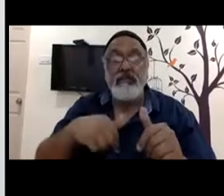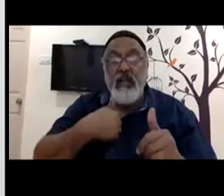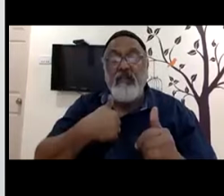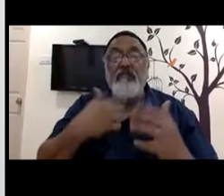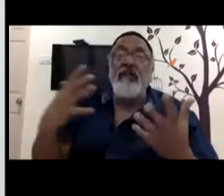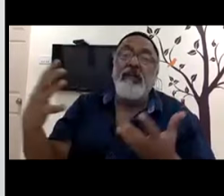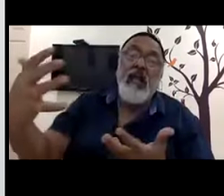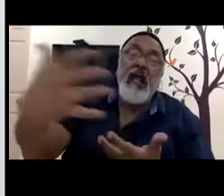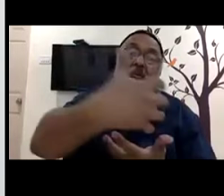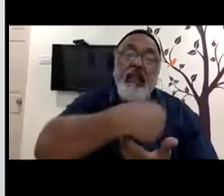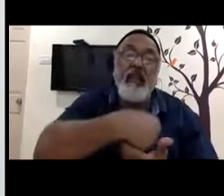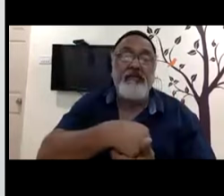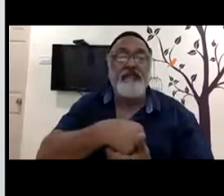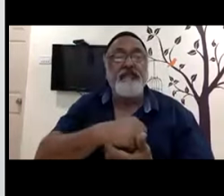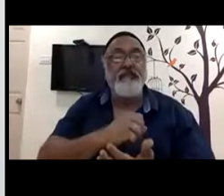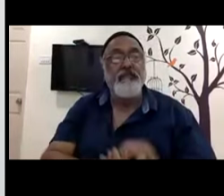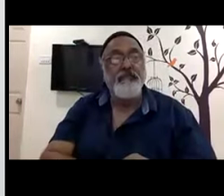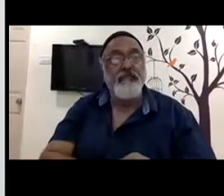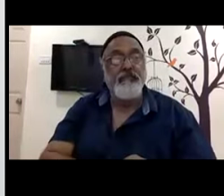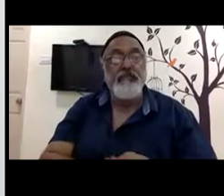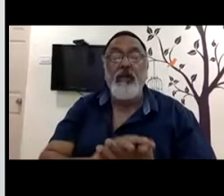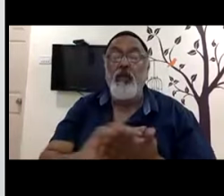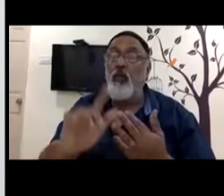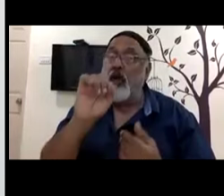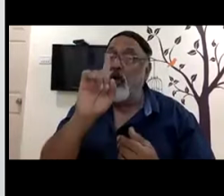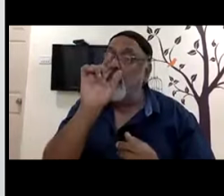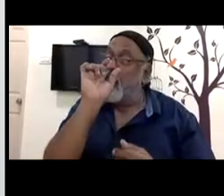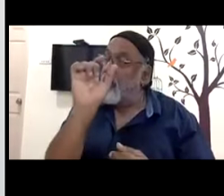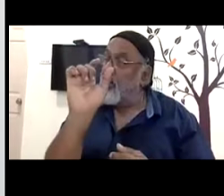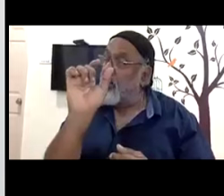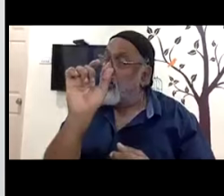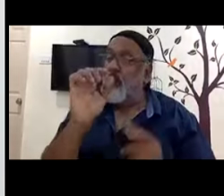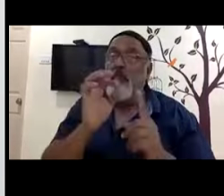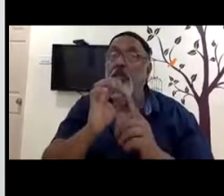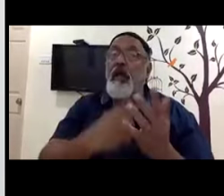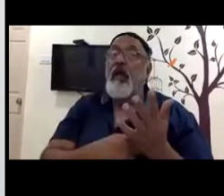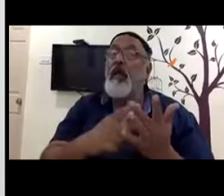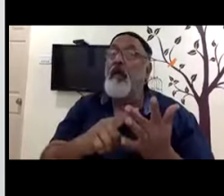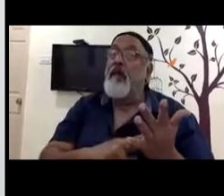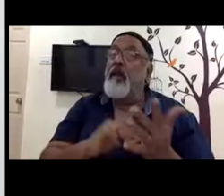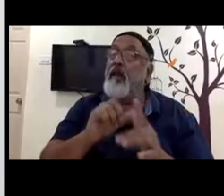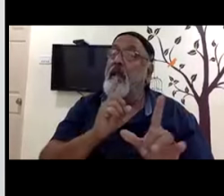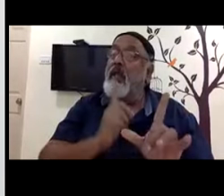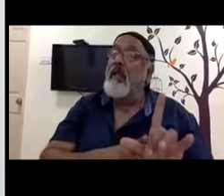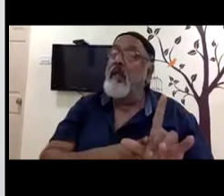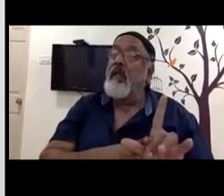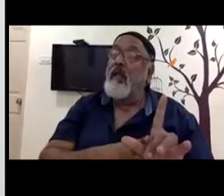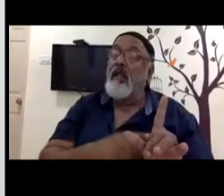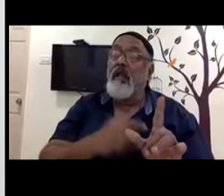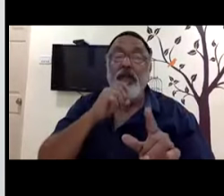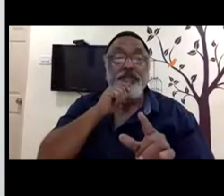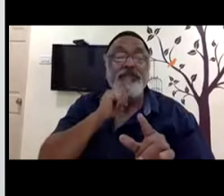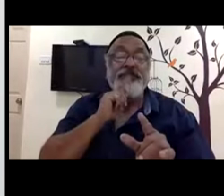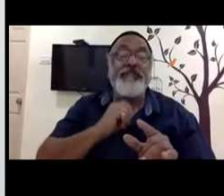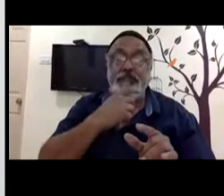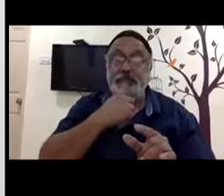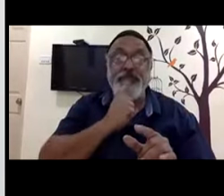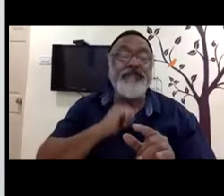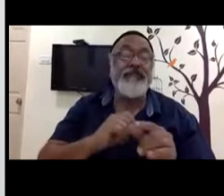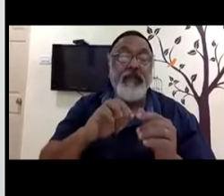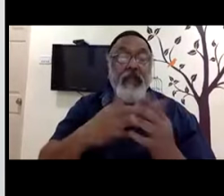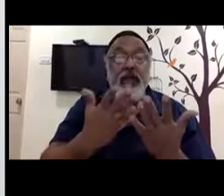One note of caution here, primary data doesn't always have to come from the people. Depending on your research,